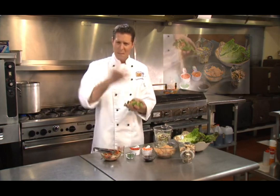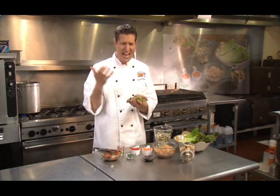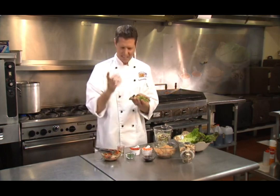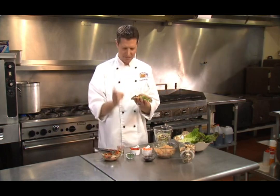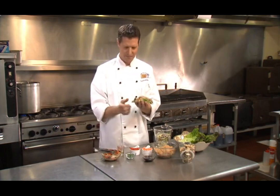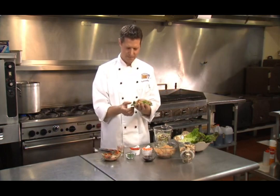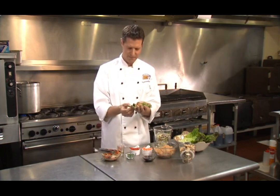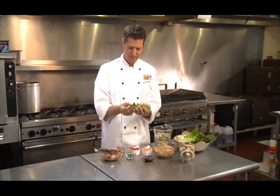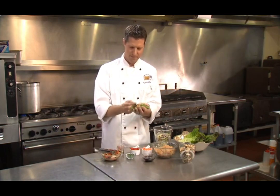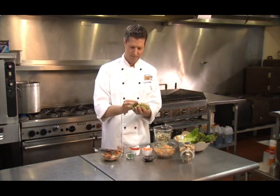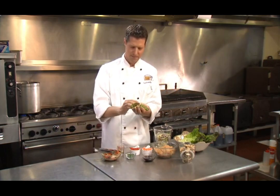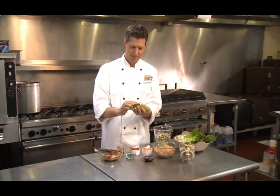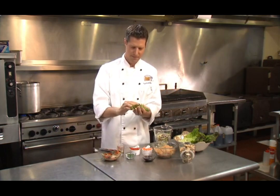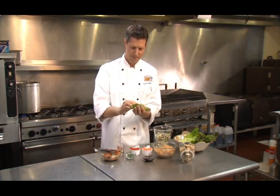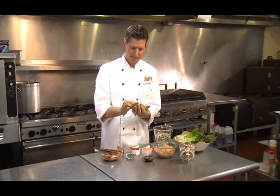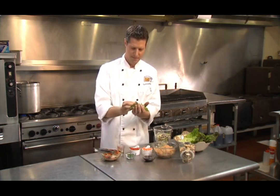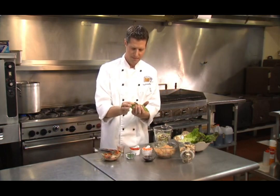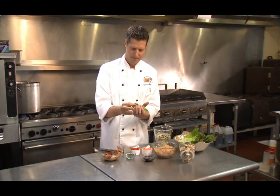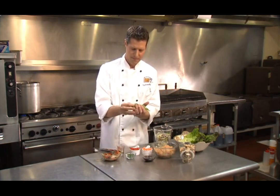It can be messy.